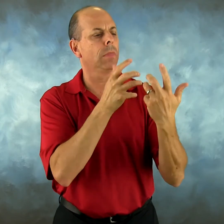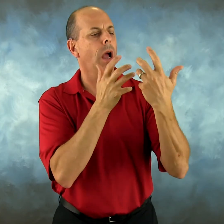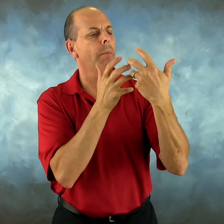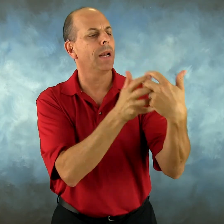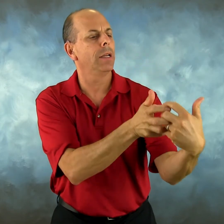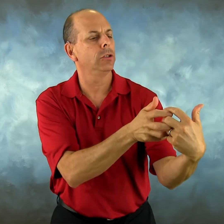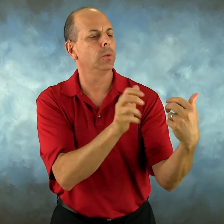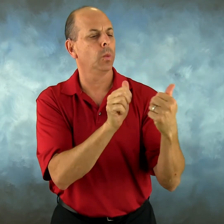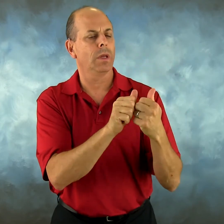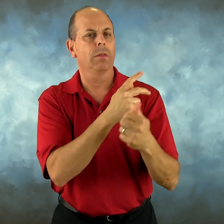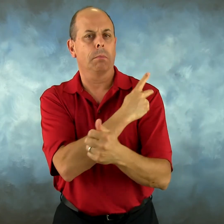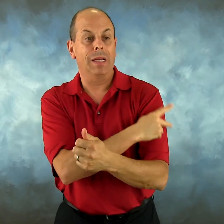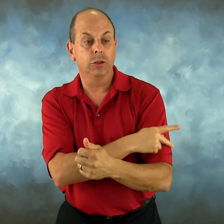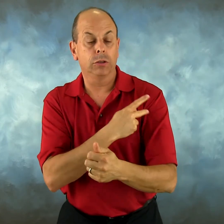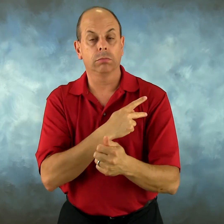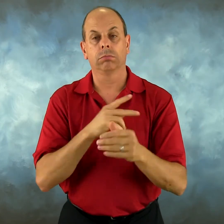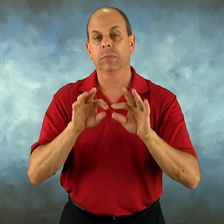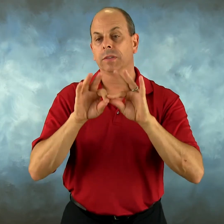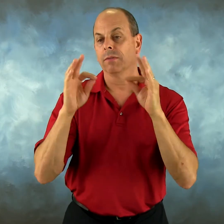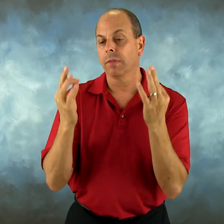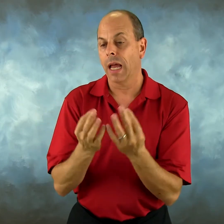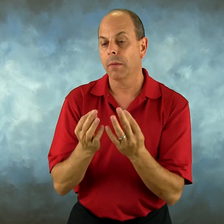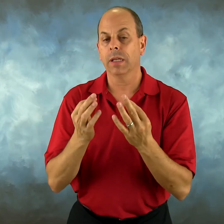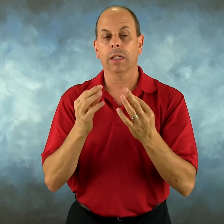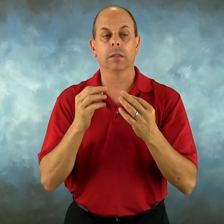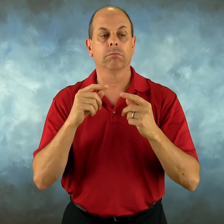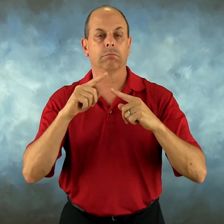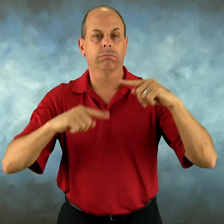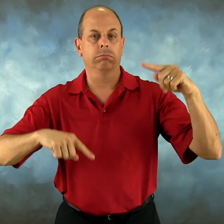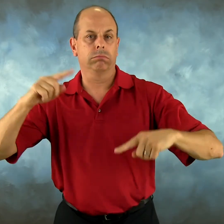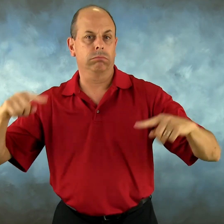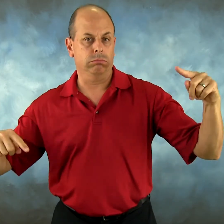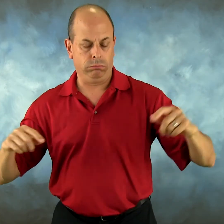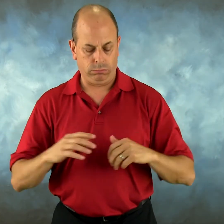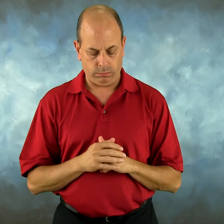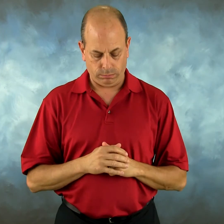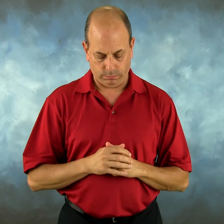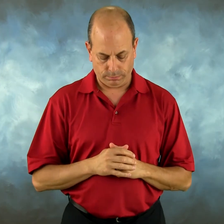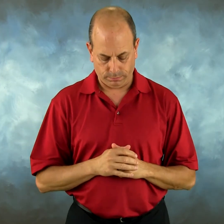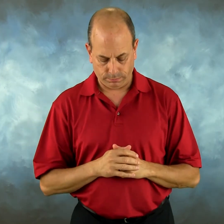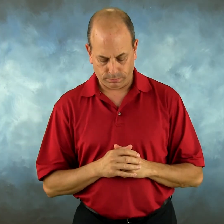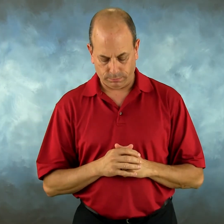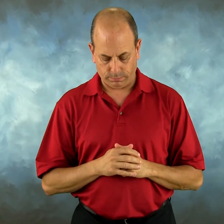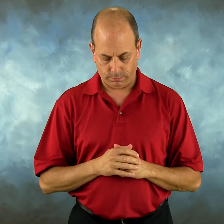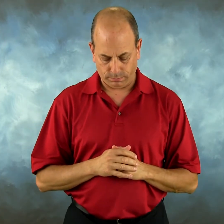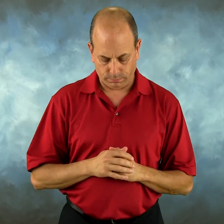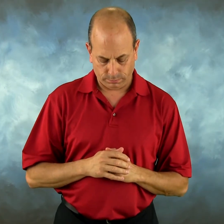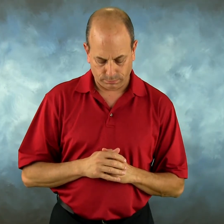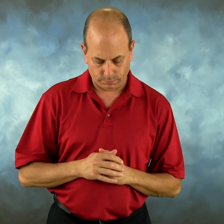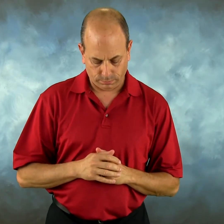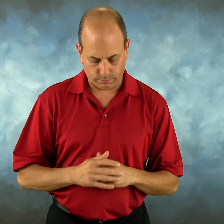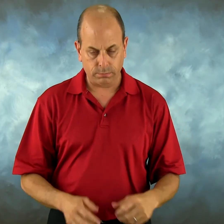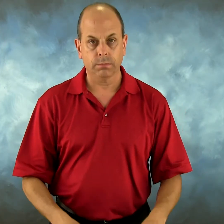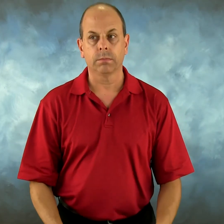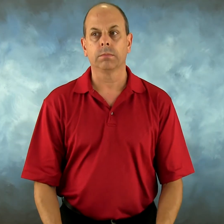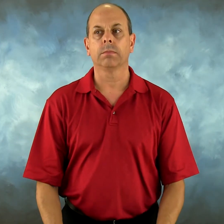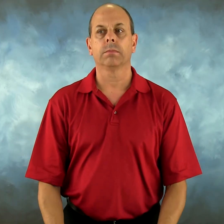with the Americans with Disabilities Act. This applies not only to patients, but also to their family